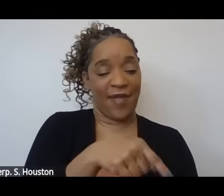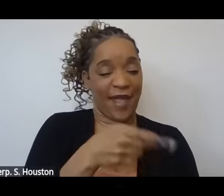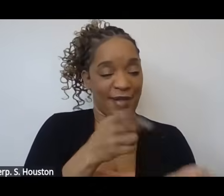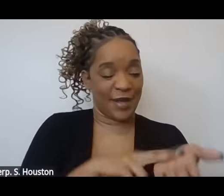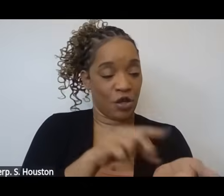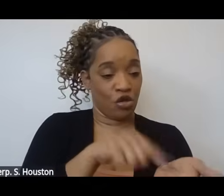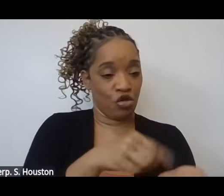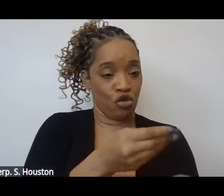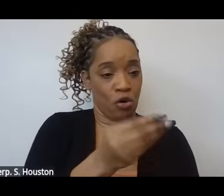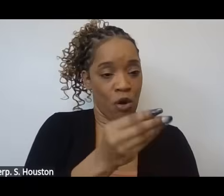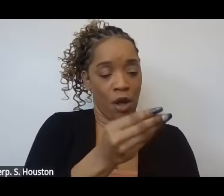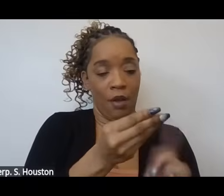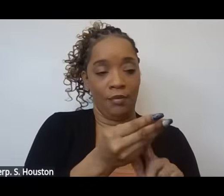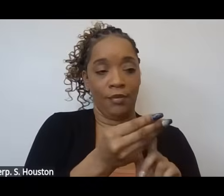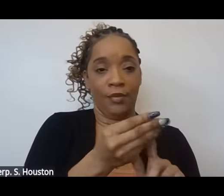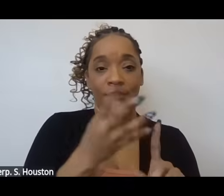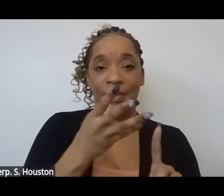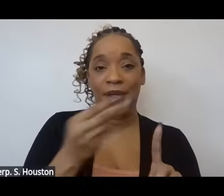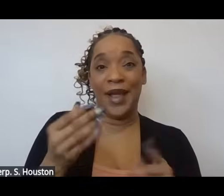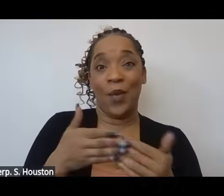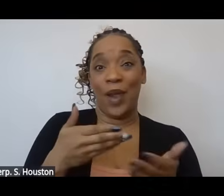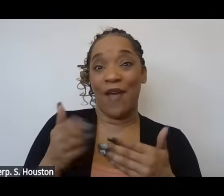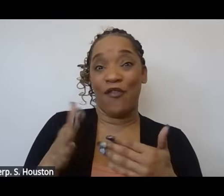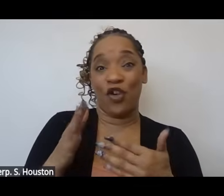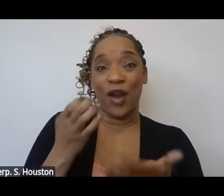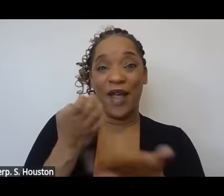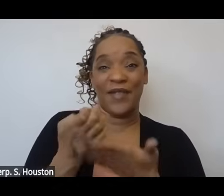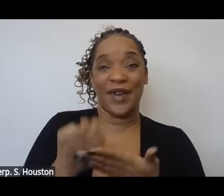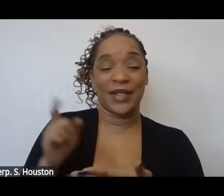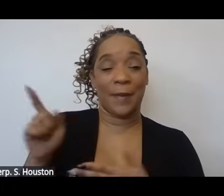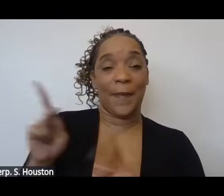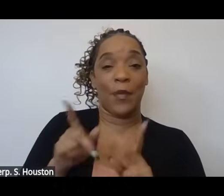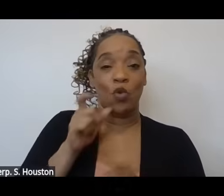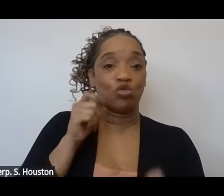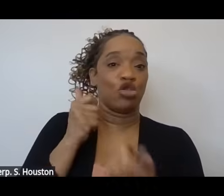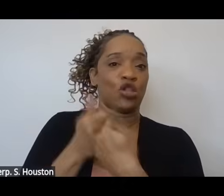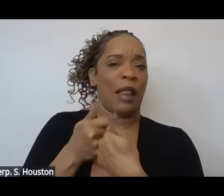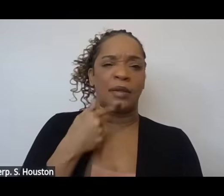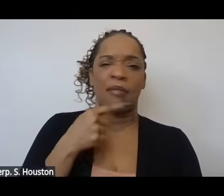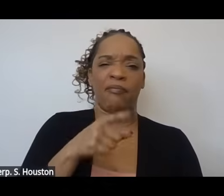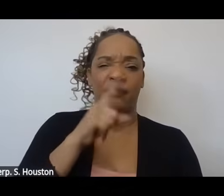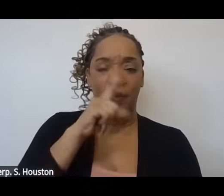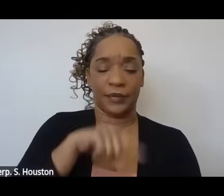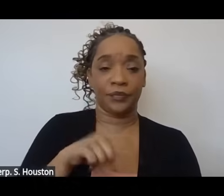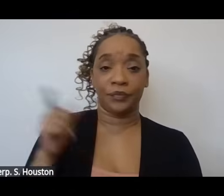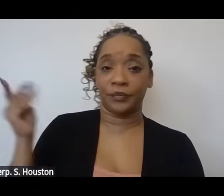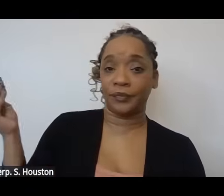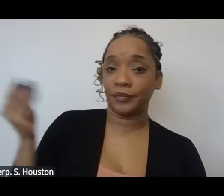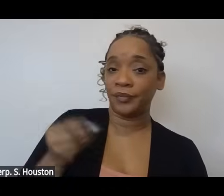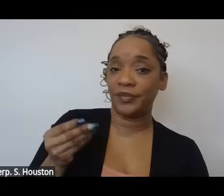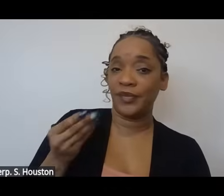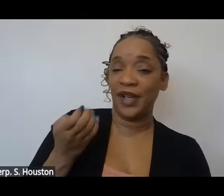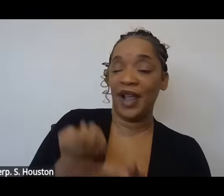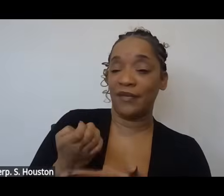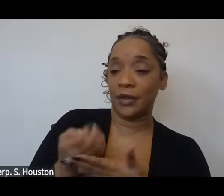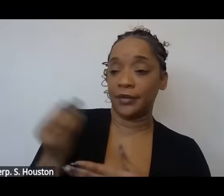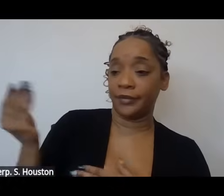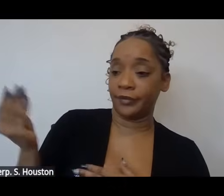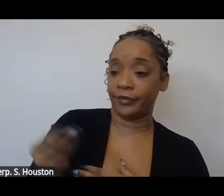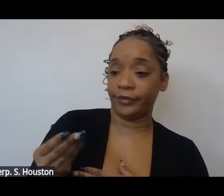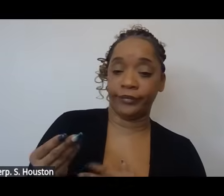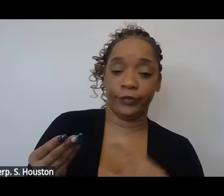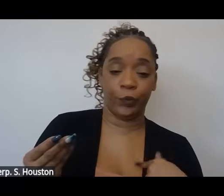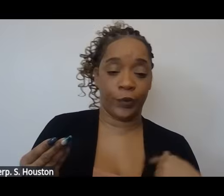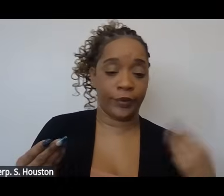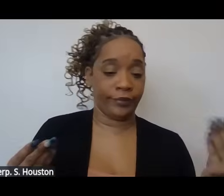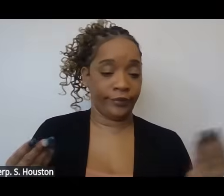whatever evidence that the challengers have brought to us in support of their challenge. In those cases, we would just evaluate what we